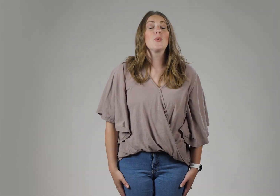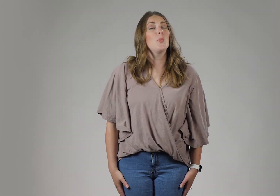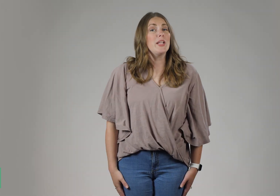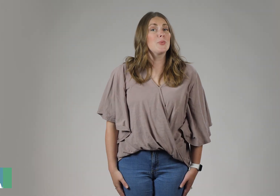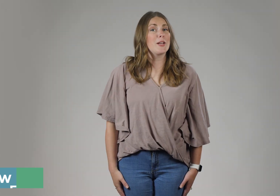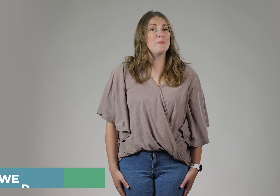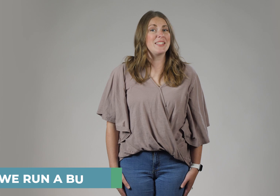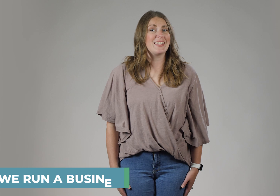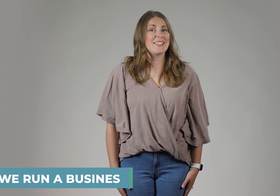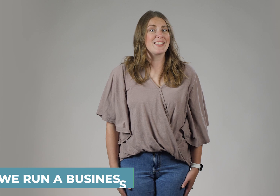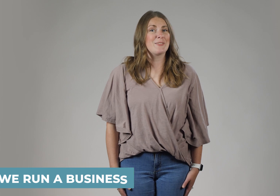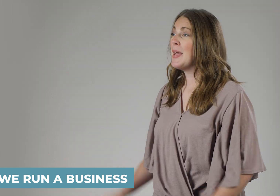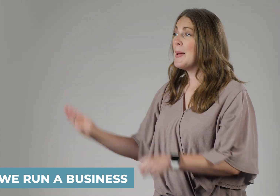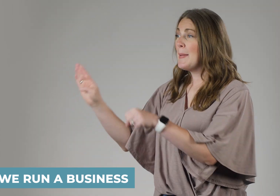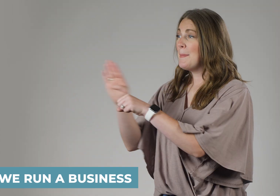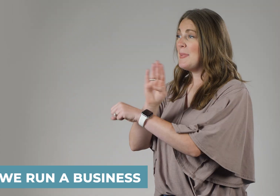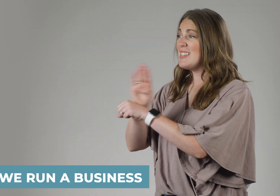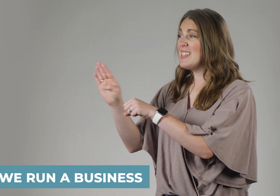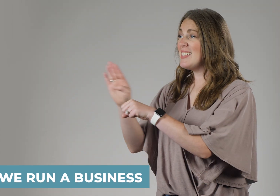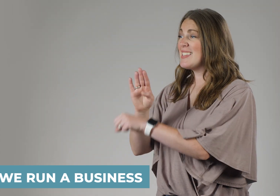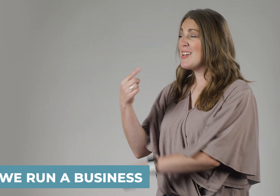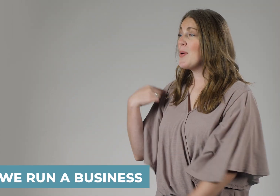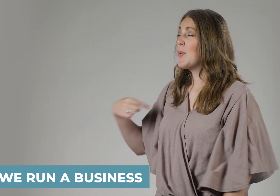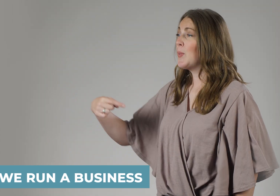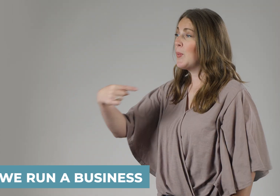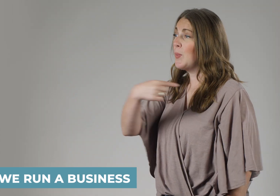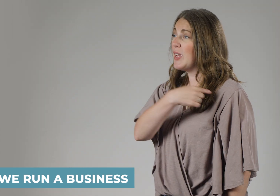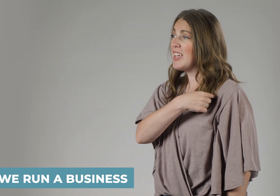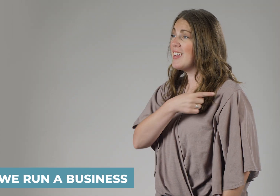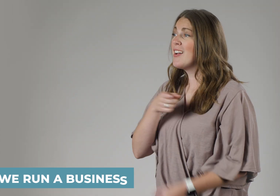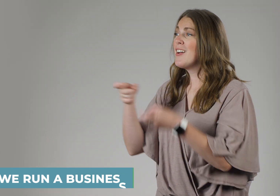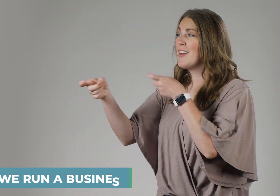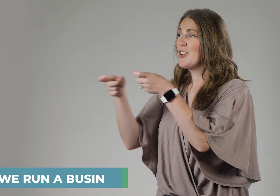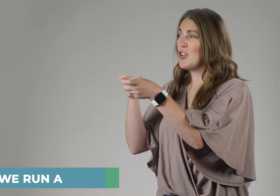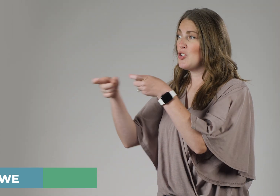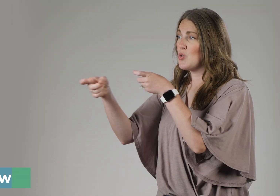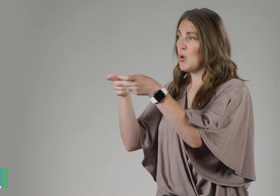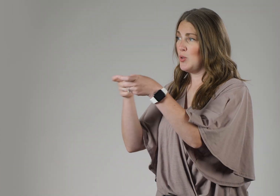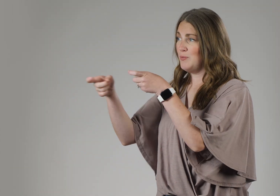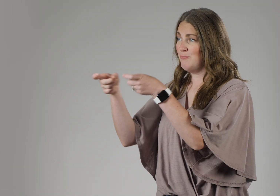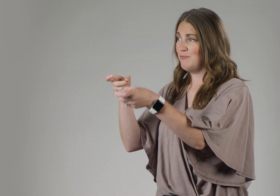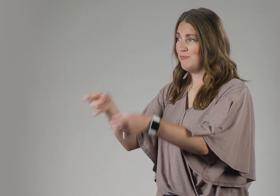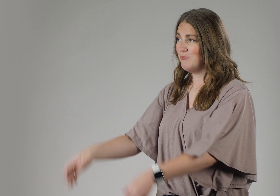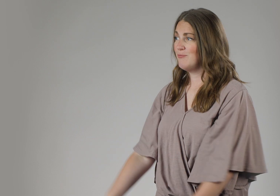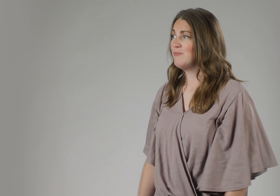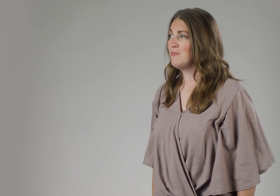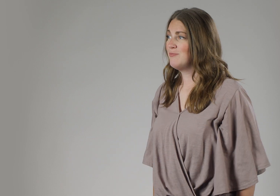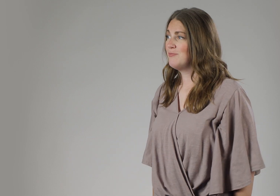We run a business. Business, we control.